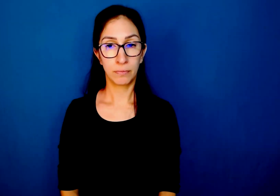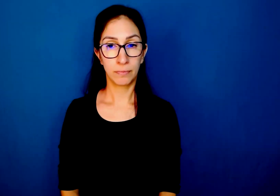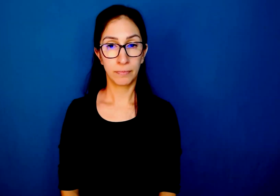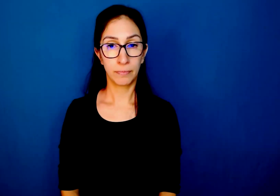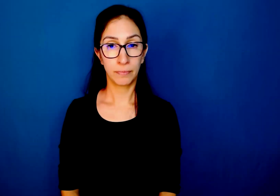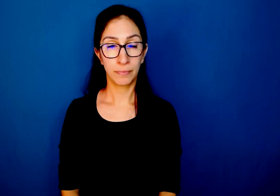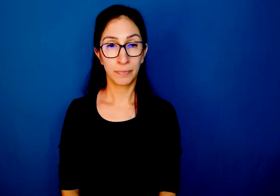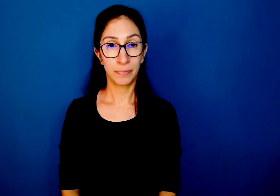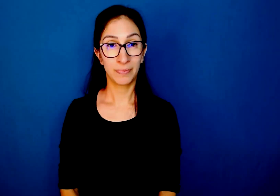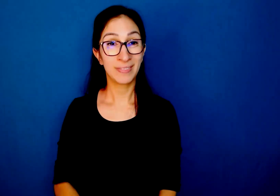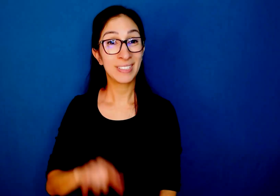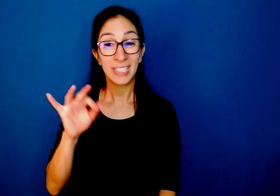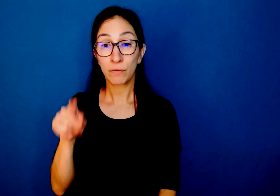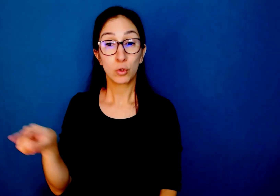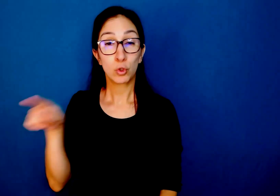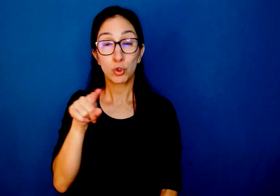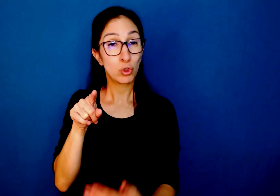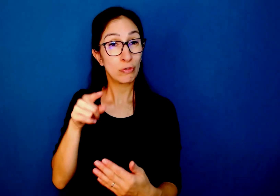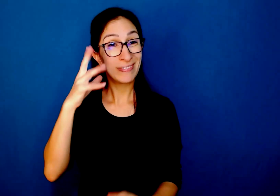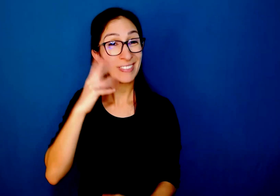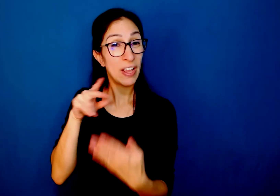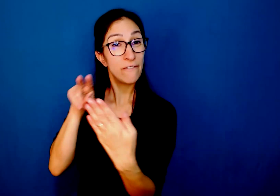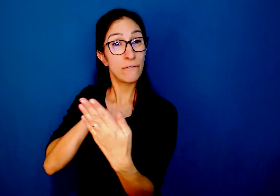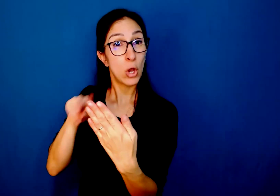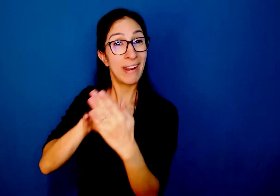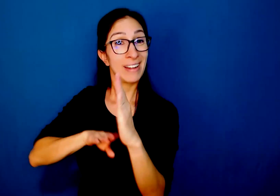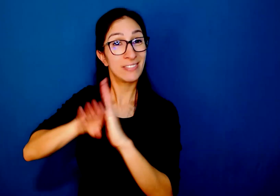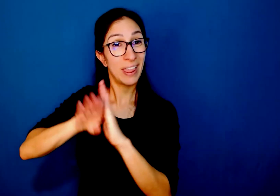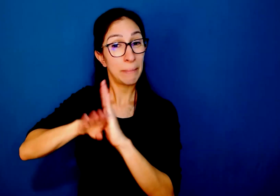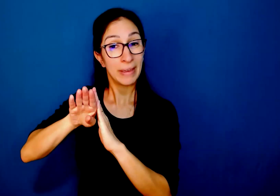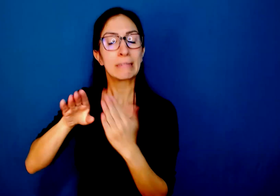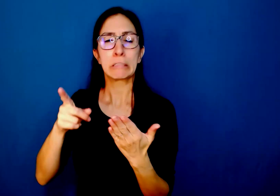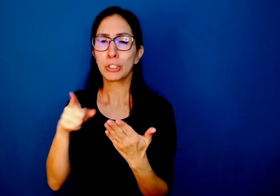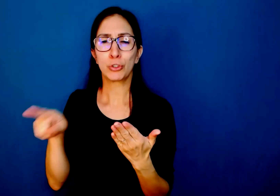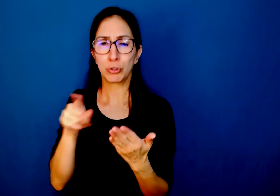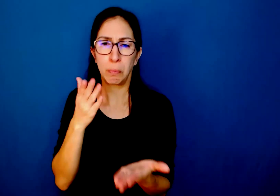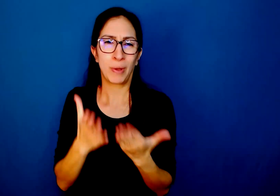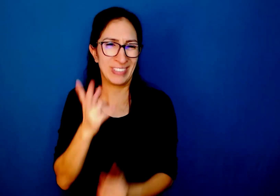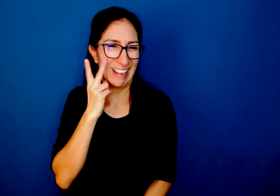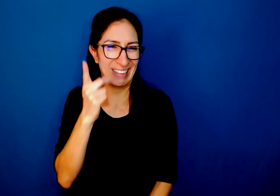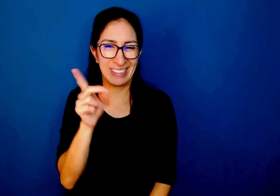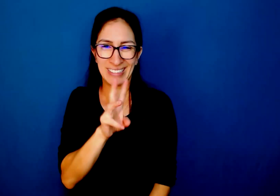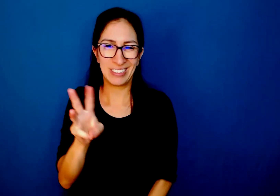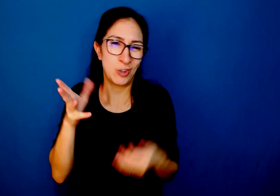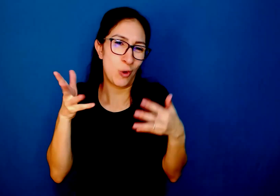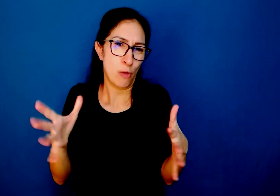If you've done any front-end development, the odds are that you've probably seen this site. It's a really good resource, so